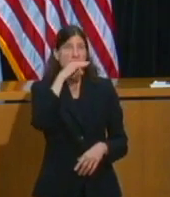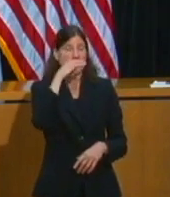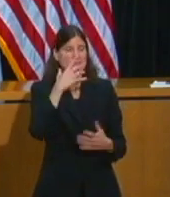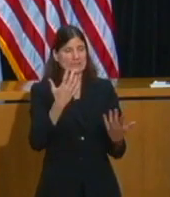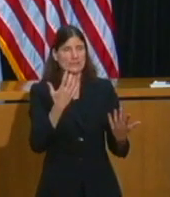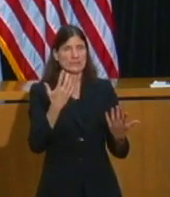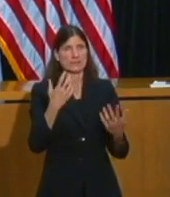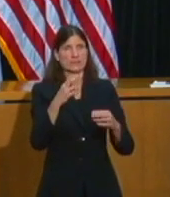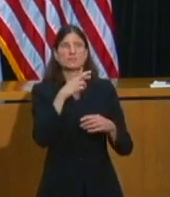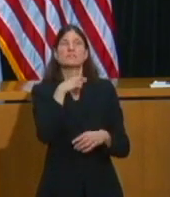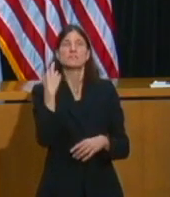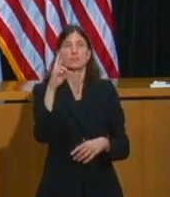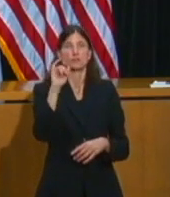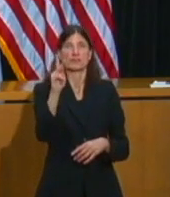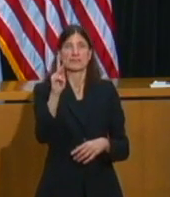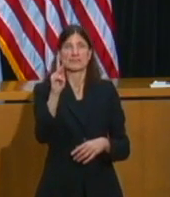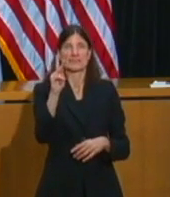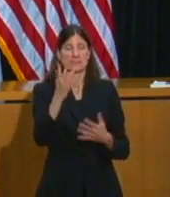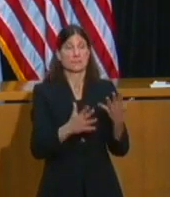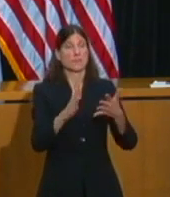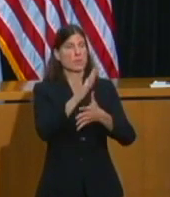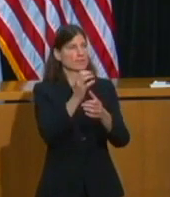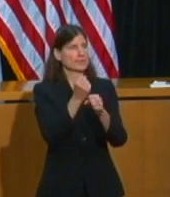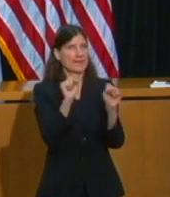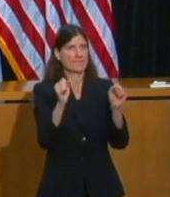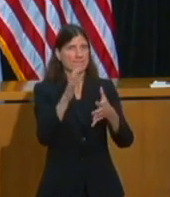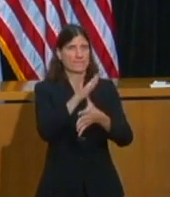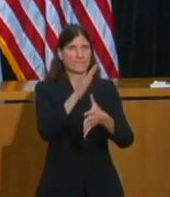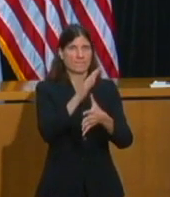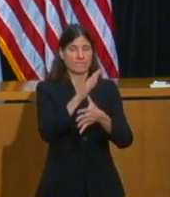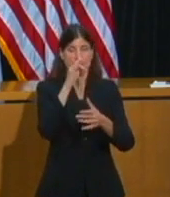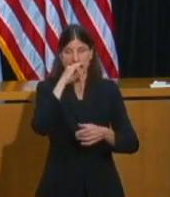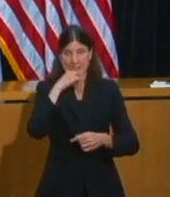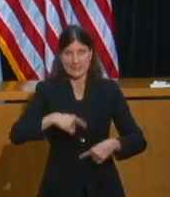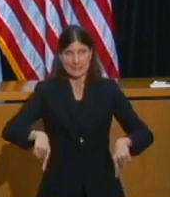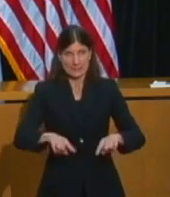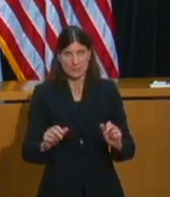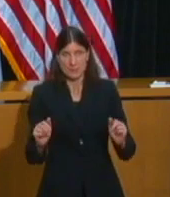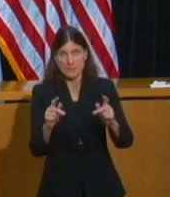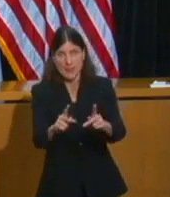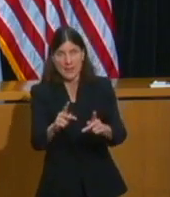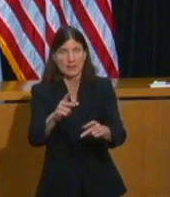about 20 to 25% of the childcare system generally.